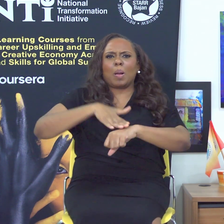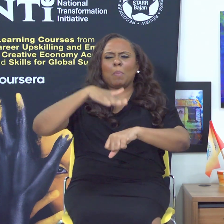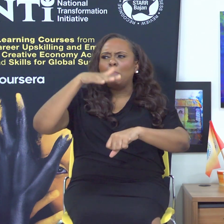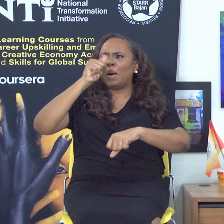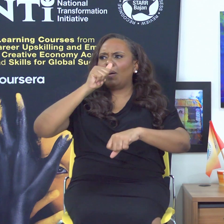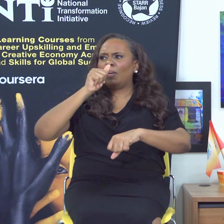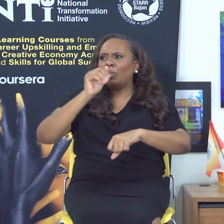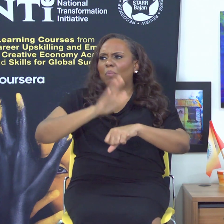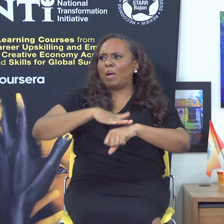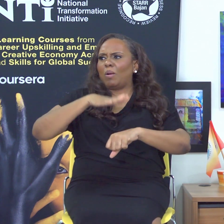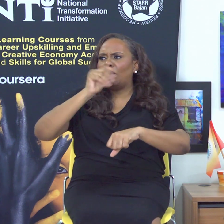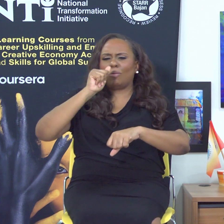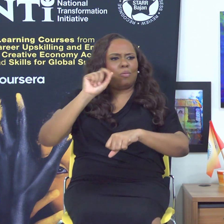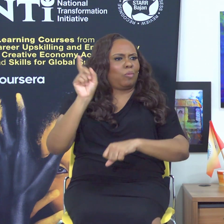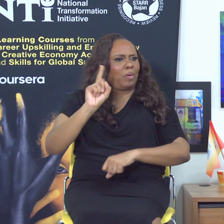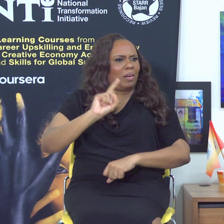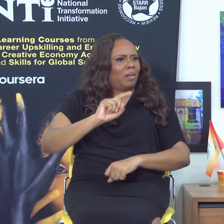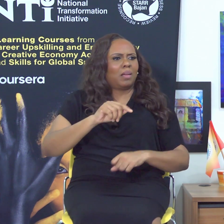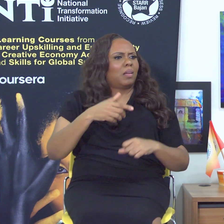experience was for you?